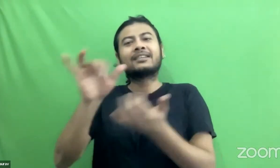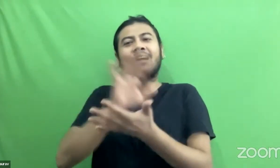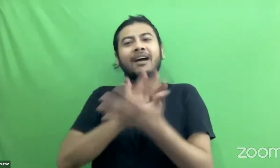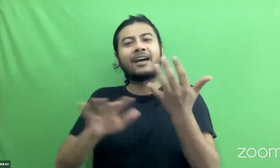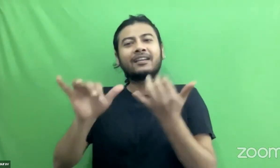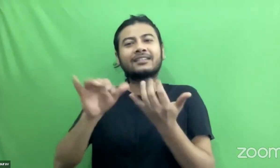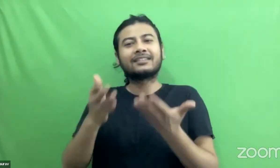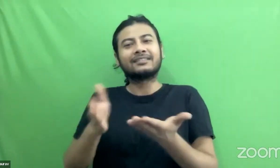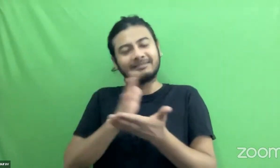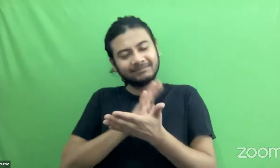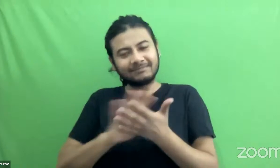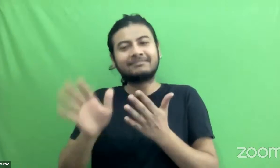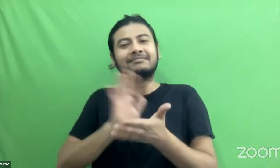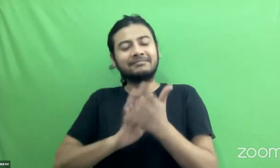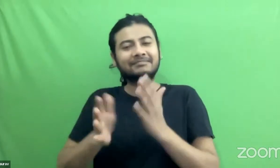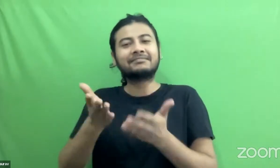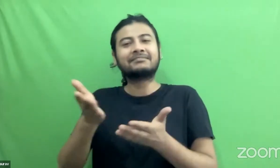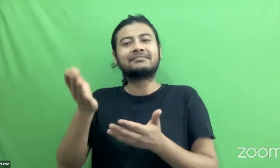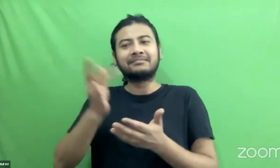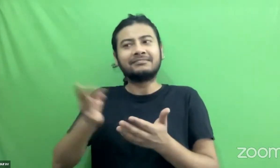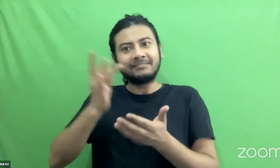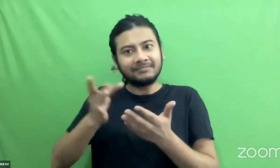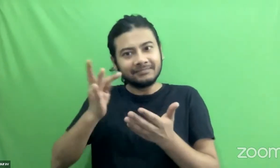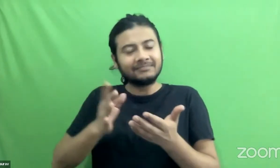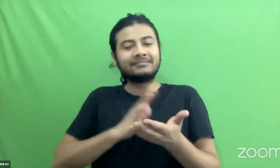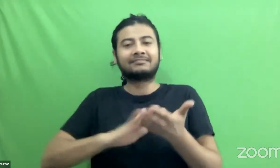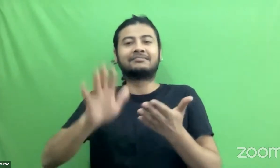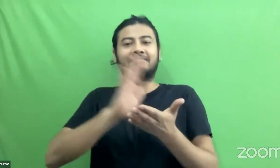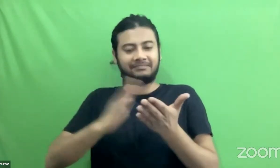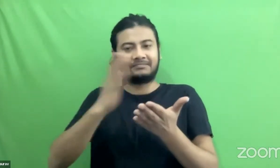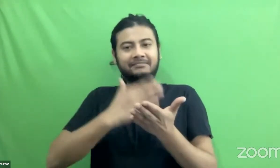And when we take up this process of when we become Krishna conscious,